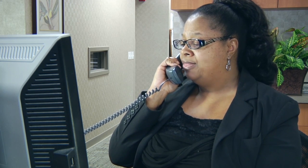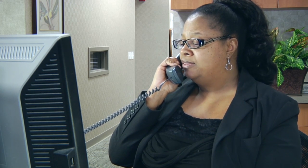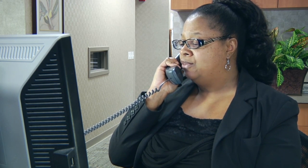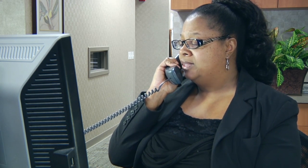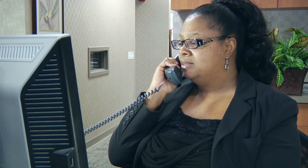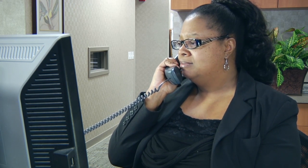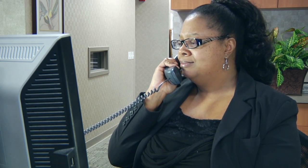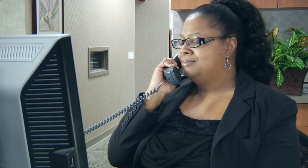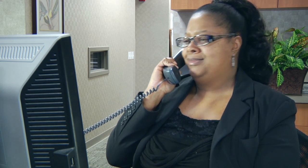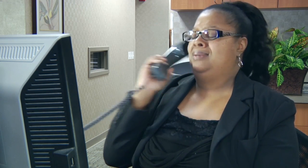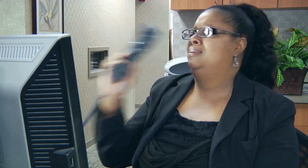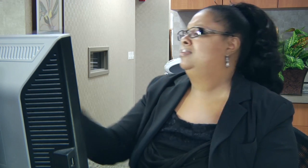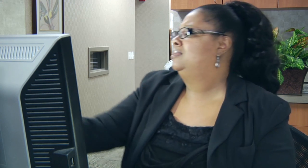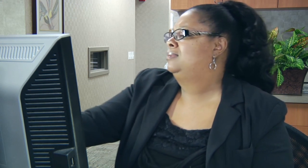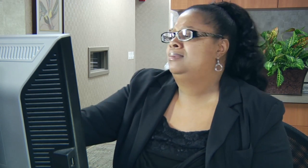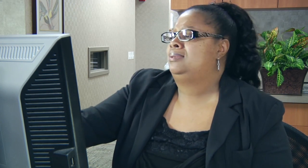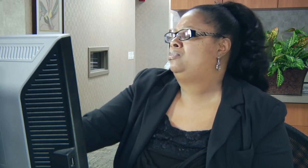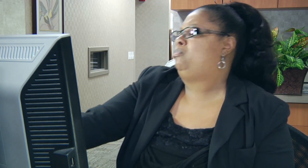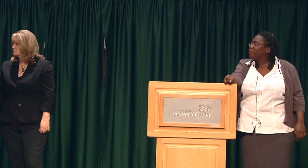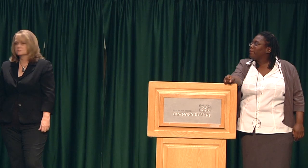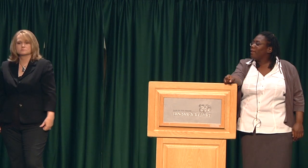can provide that service.